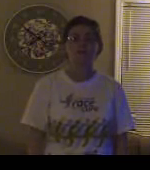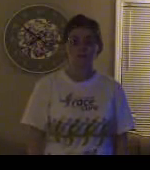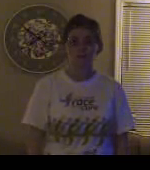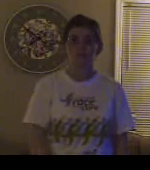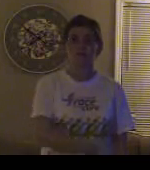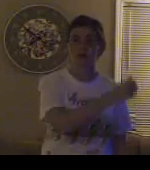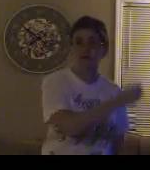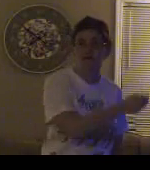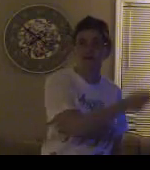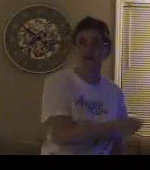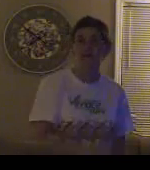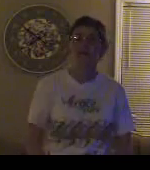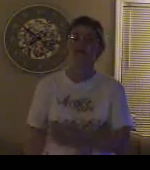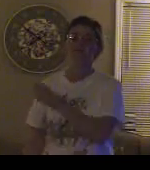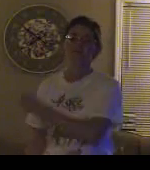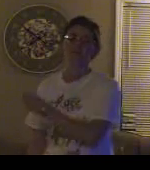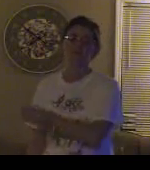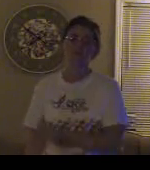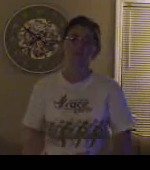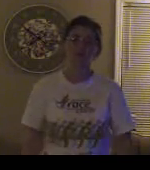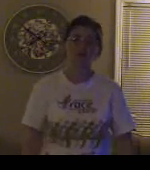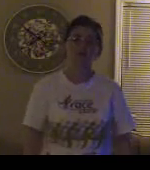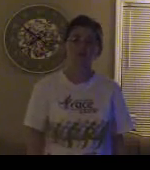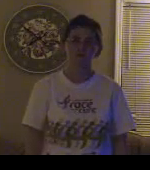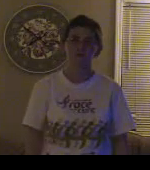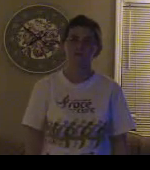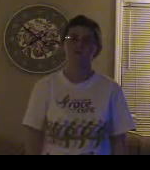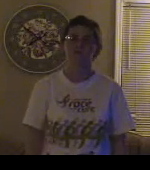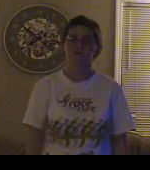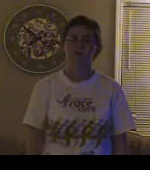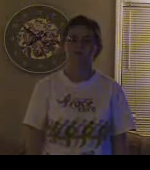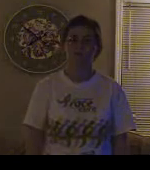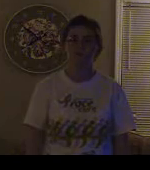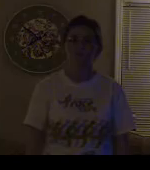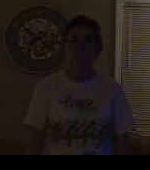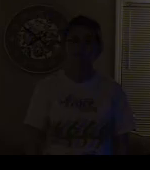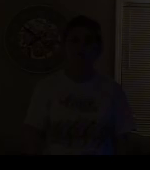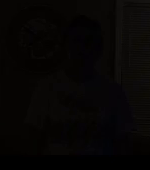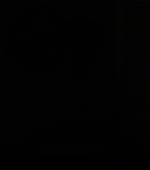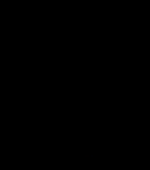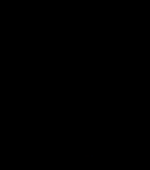boys and girls will actually shake hands with whoever's standing next to them during the performance.